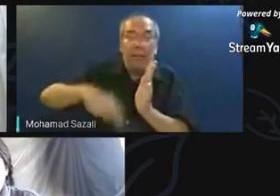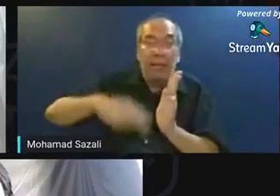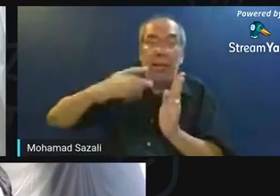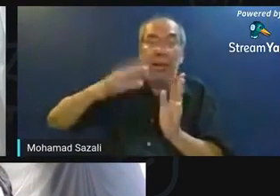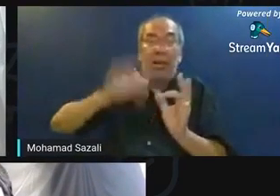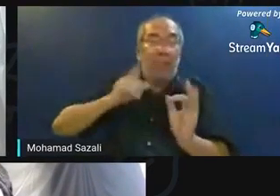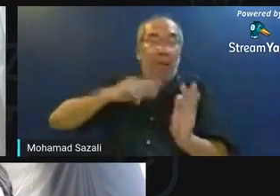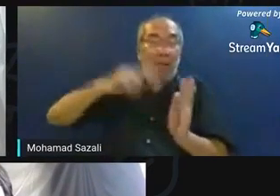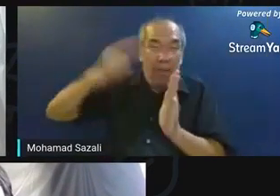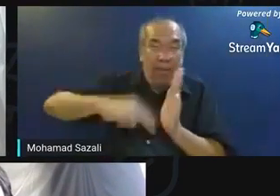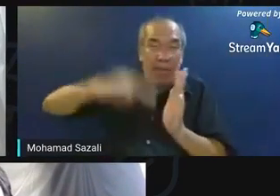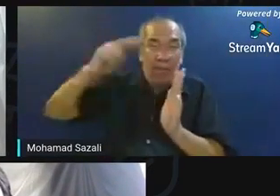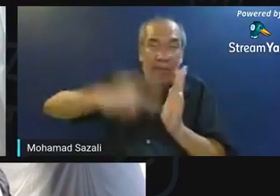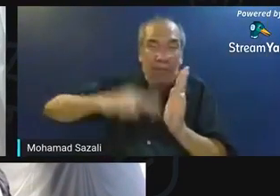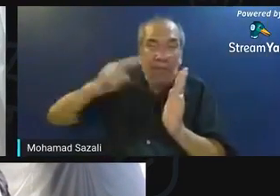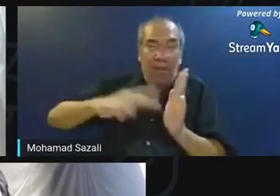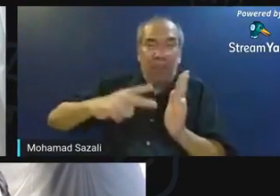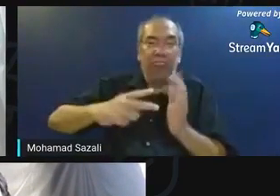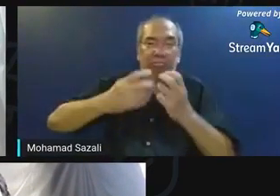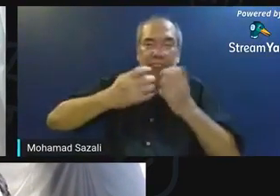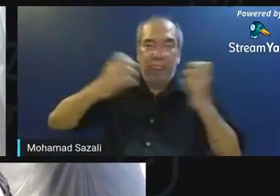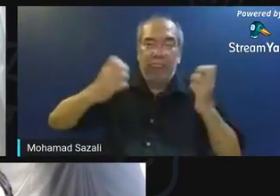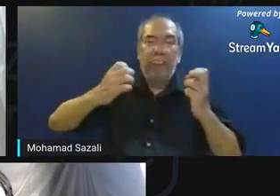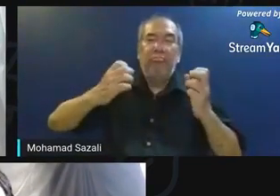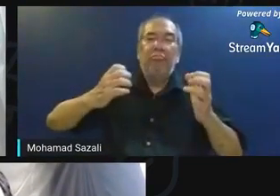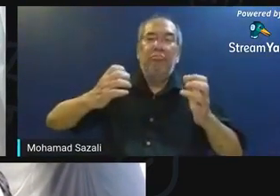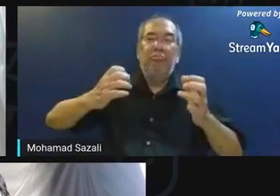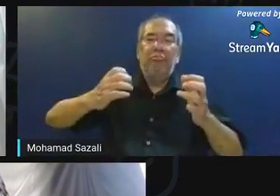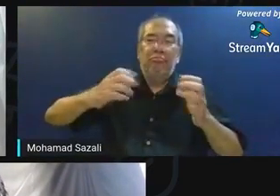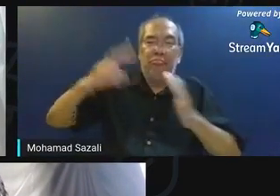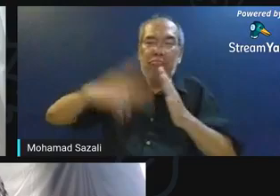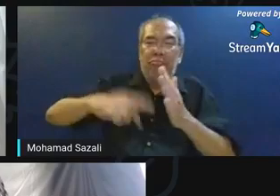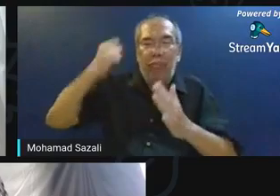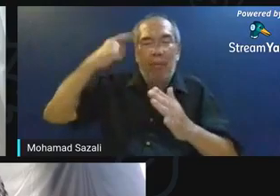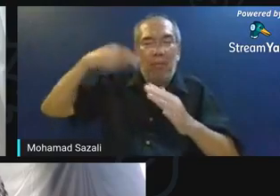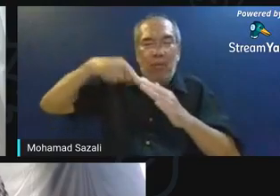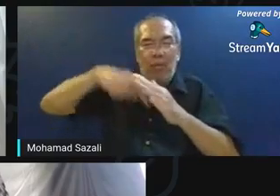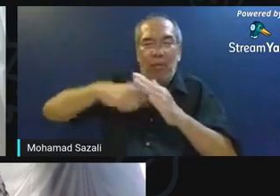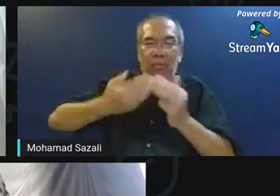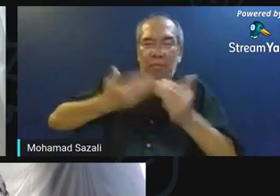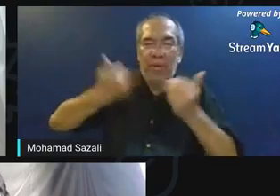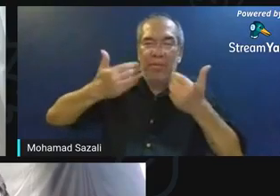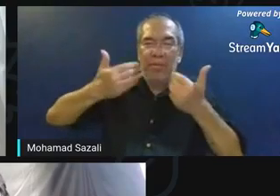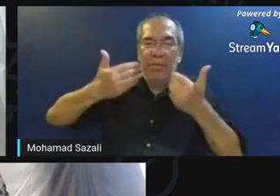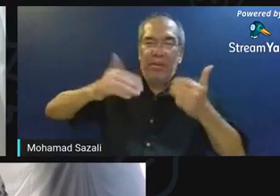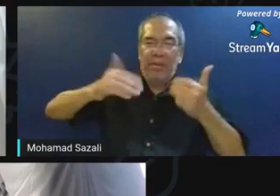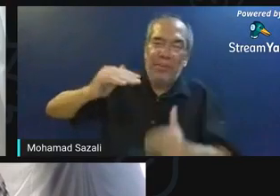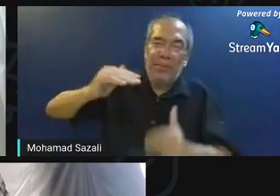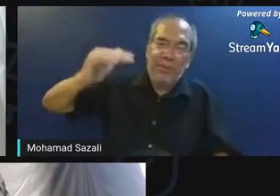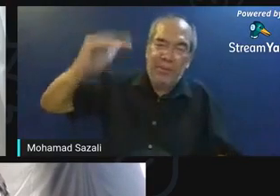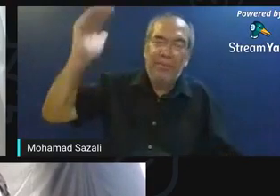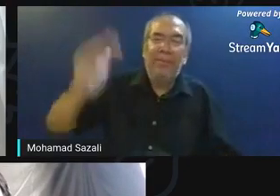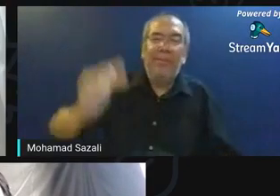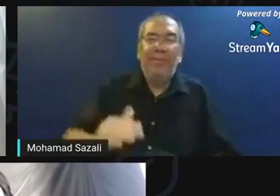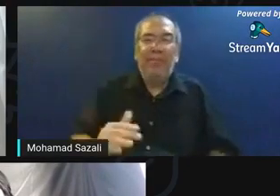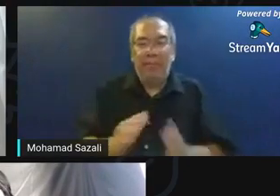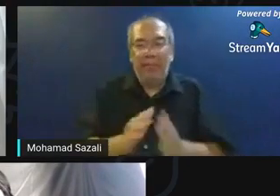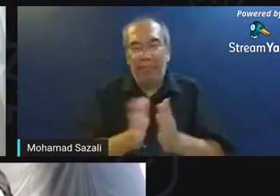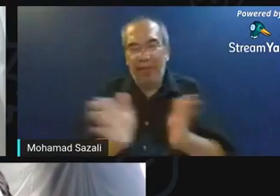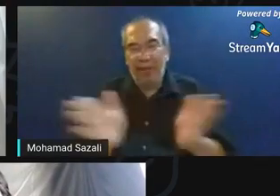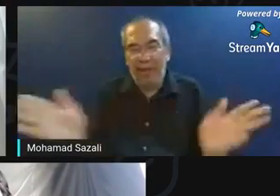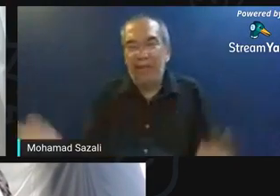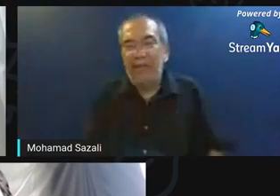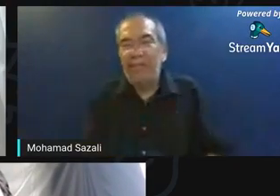And sorry, that is why I think one of the things that we actually encourage a lot of deaf people to actually read a lot so they can